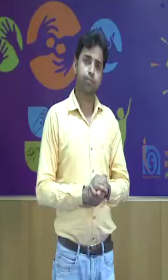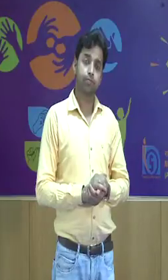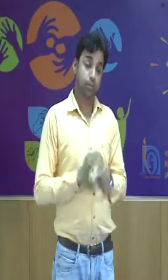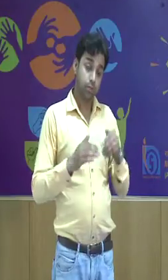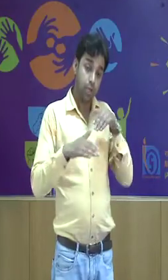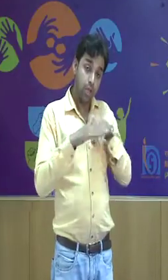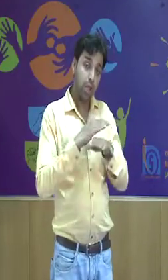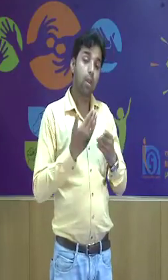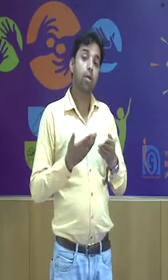In this,